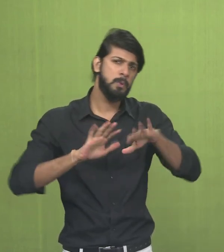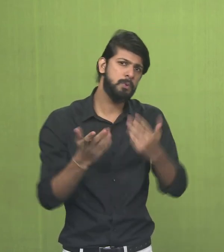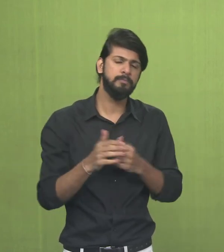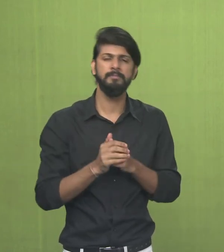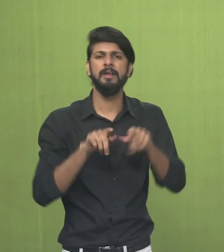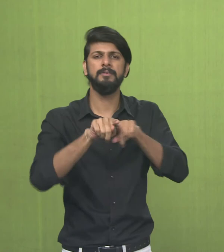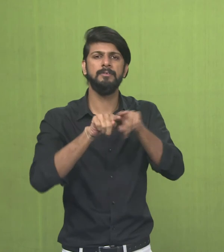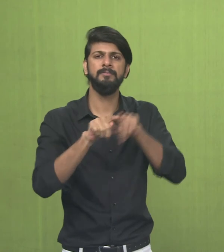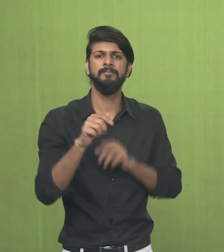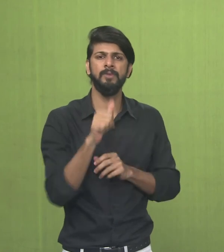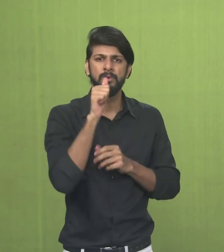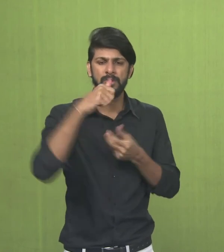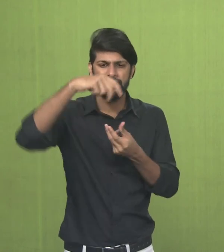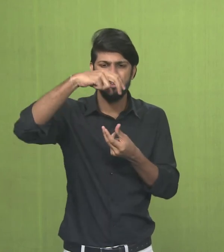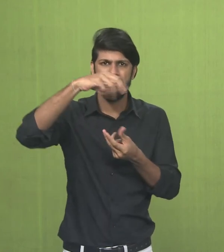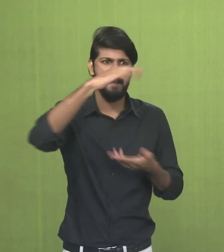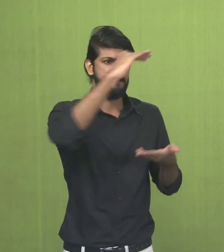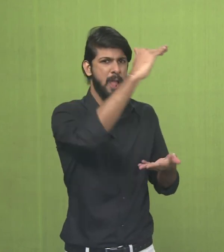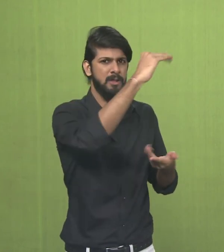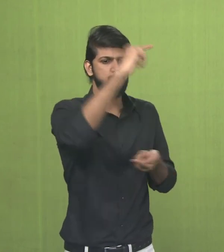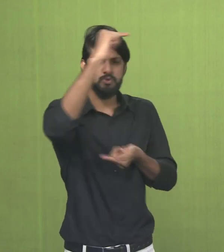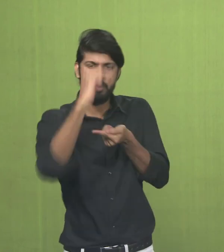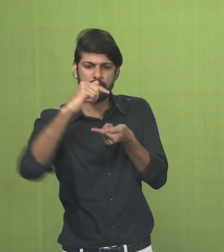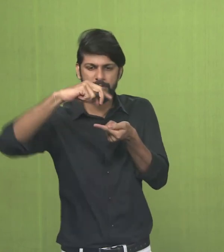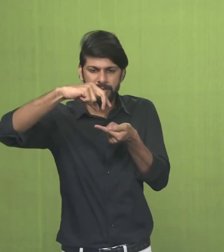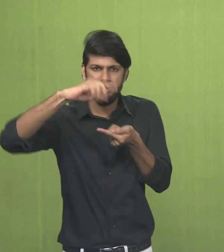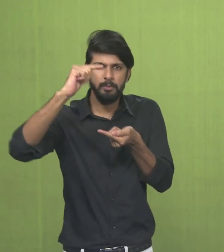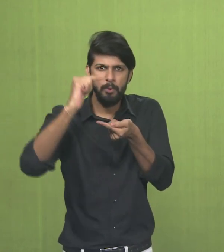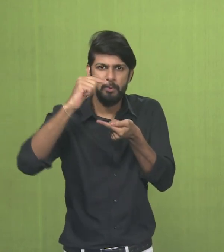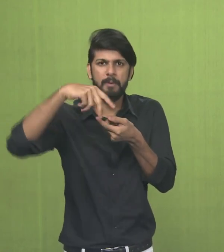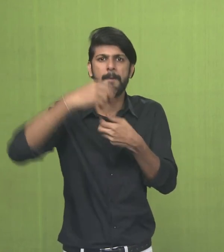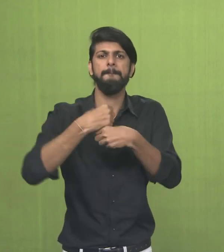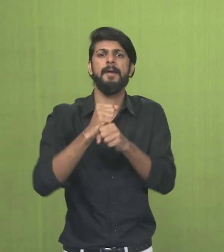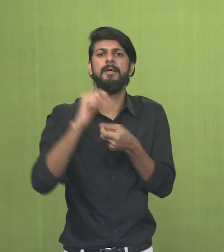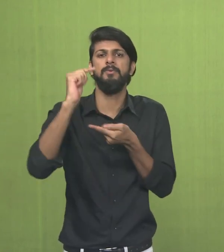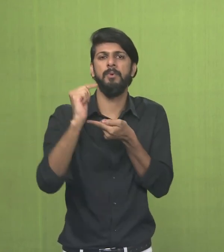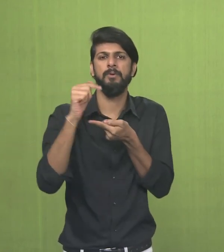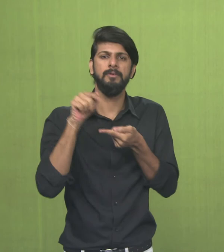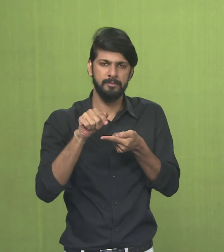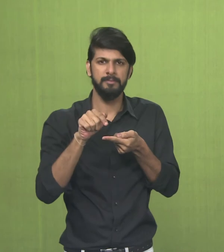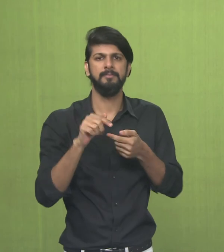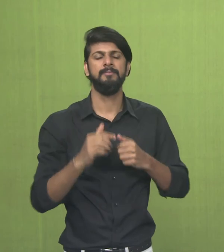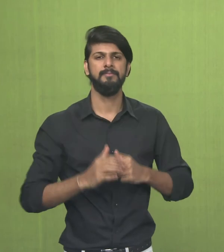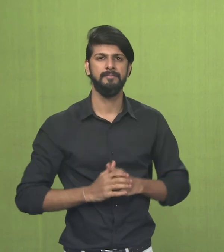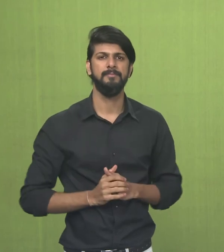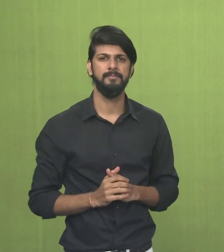is an accurate version of a real life object depicted in a very small